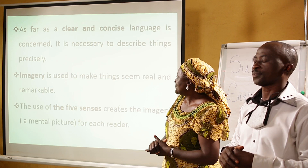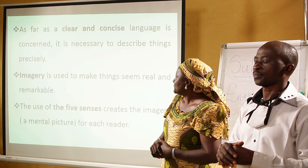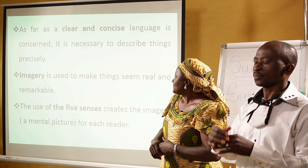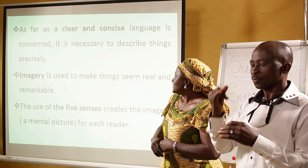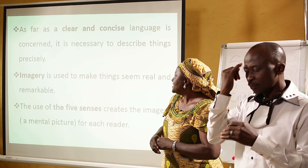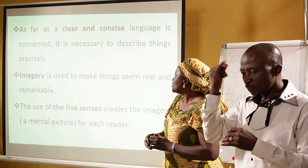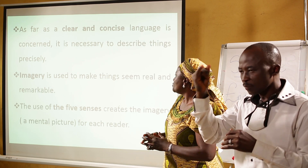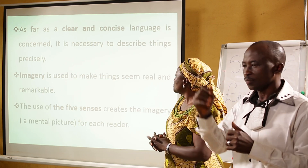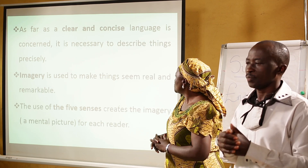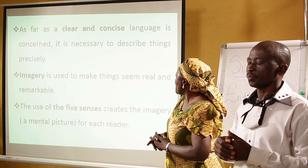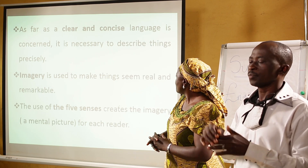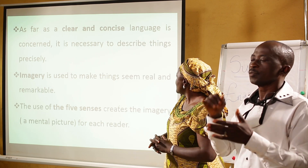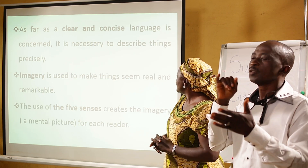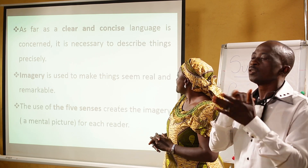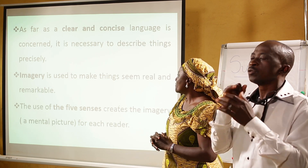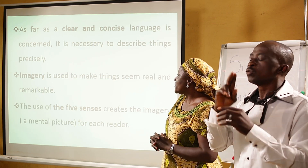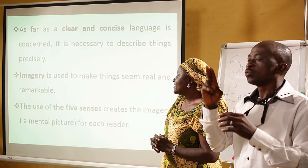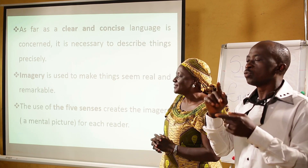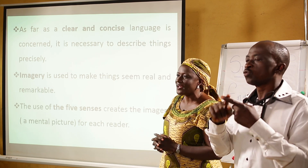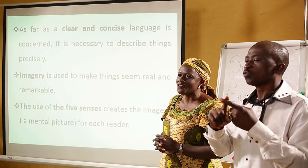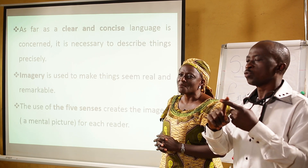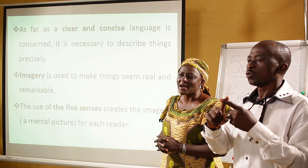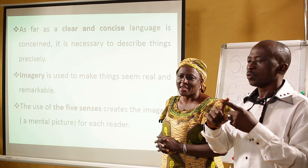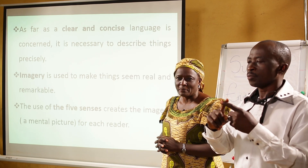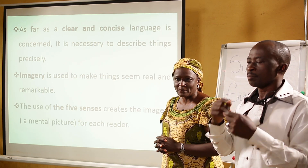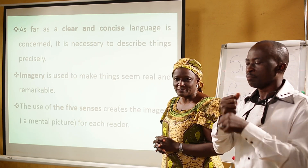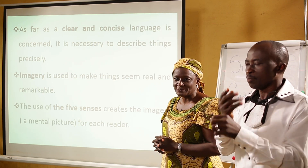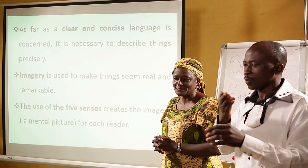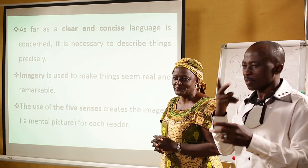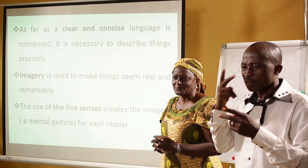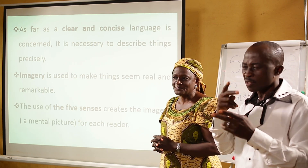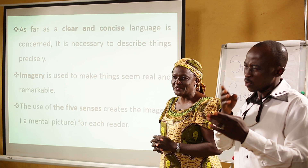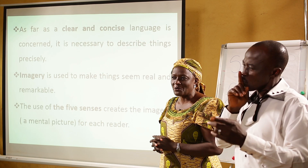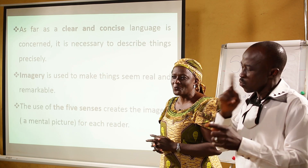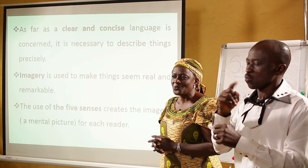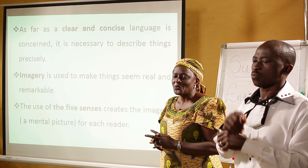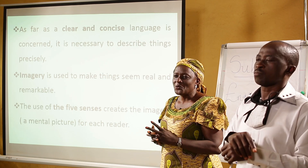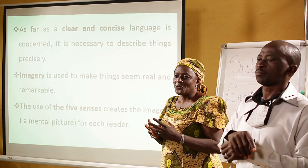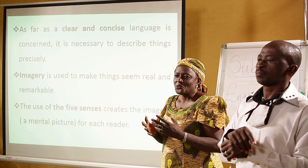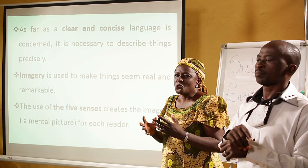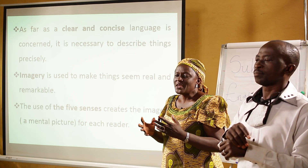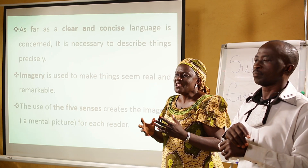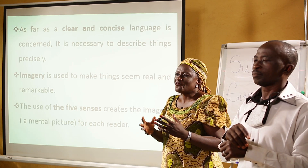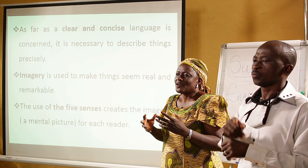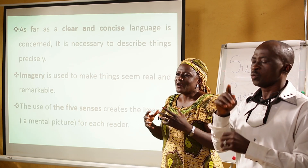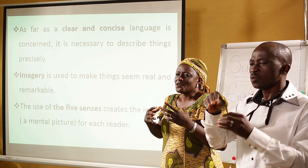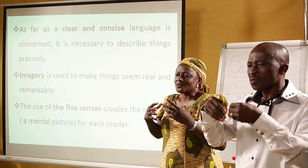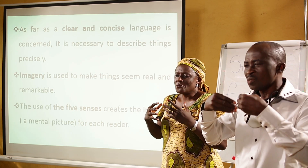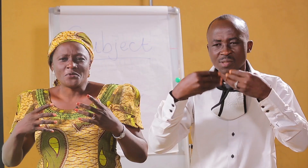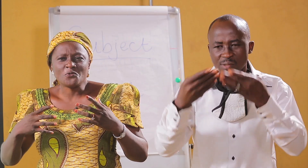Imagery. It is used to make things seem real and remarkable. Now, you